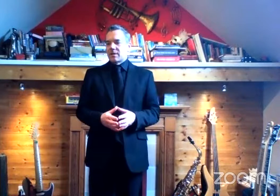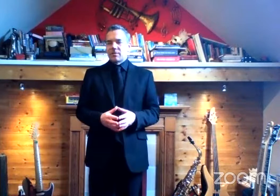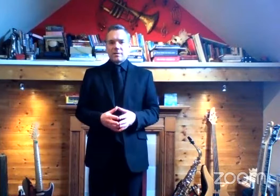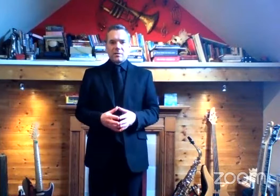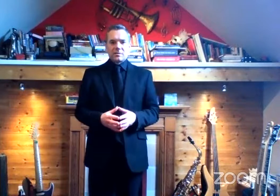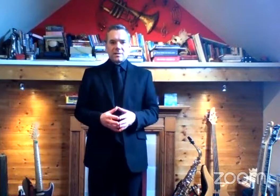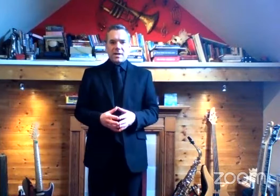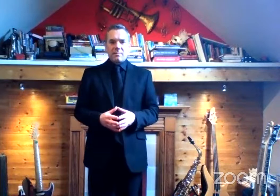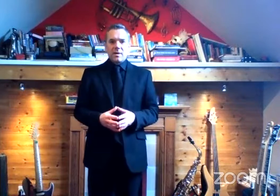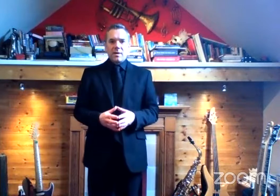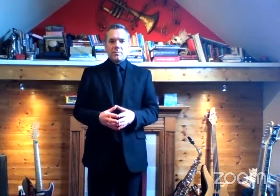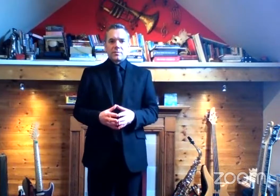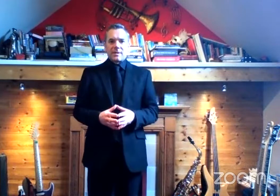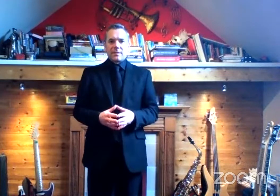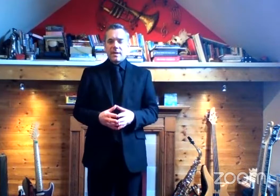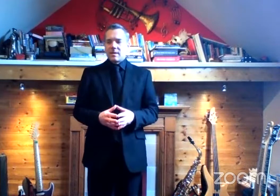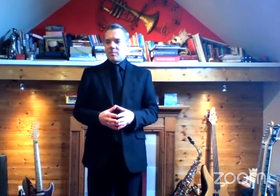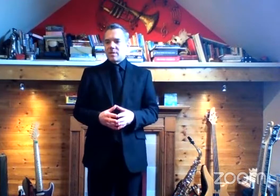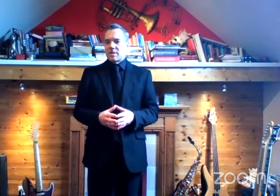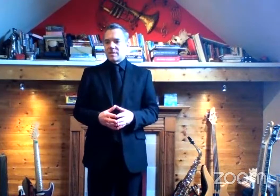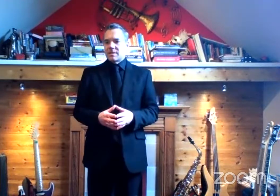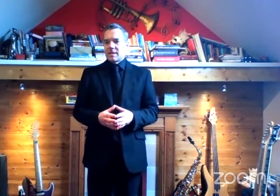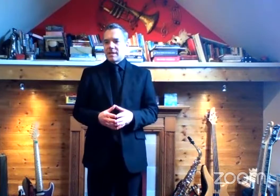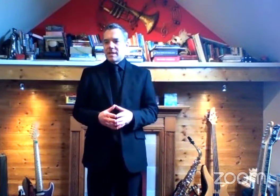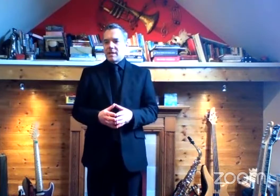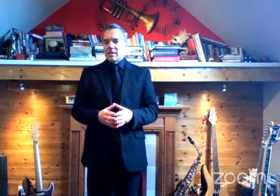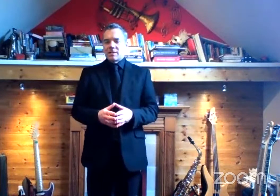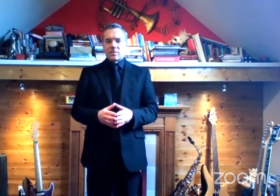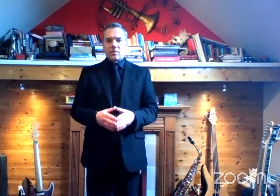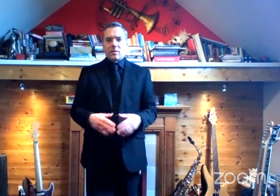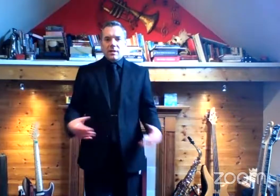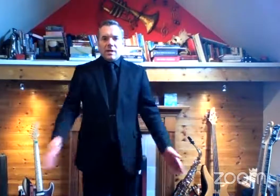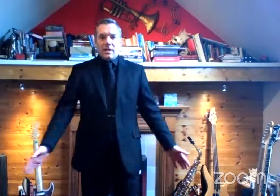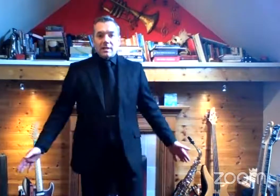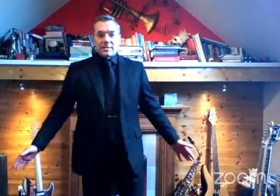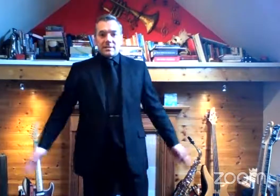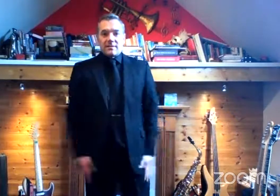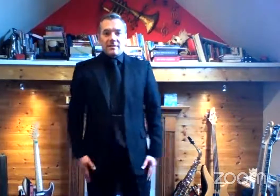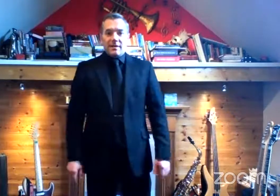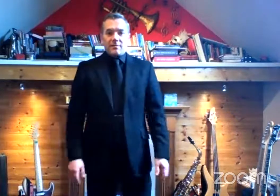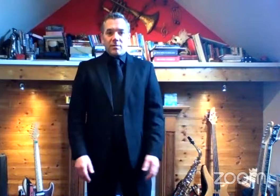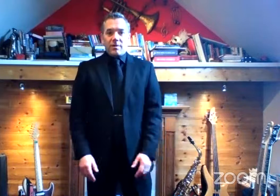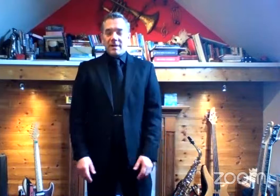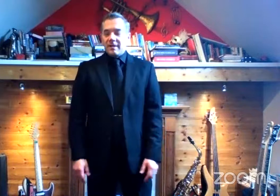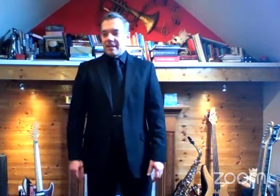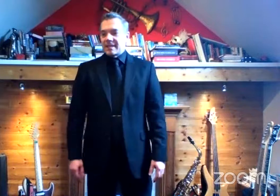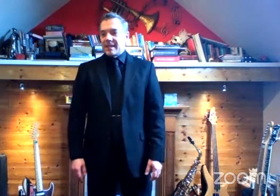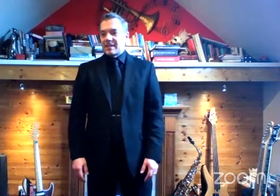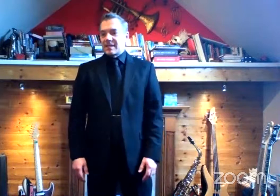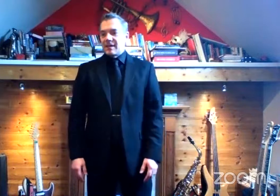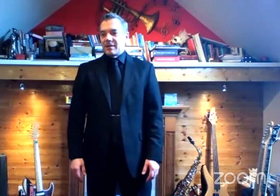depending on time, but definitely get the bridge in today. So if we're ready, let's get